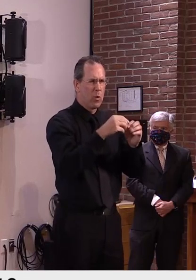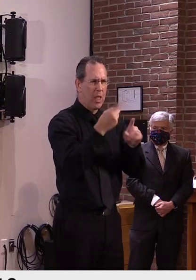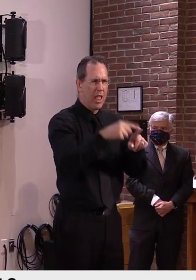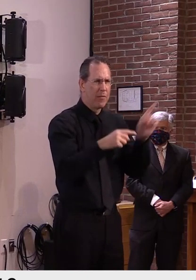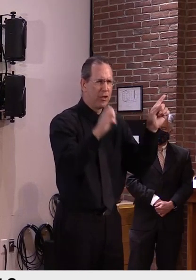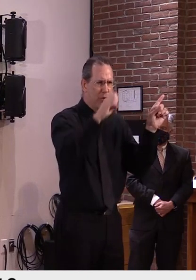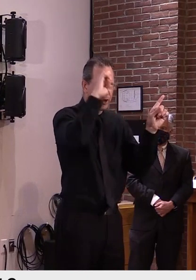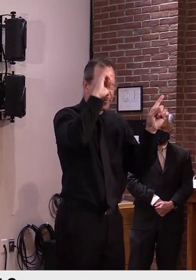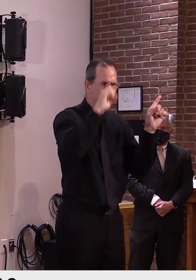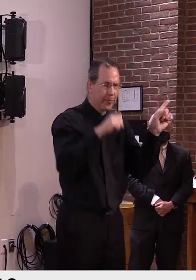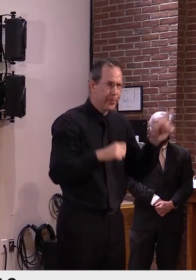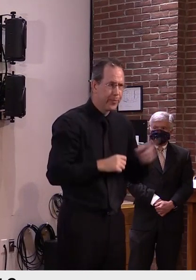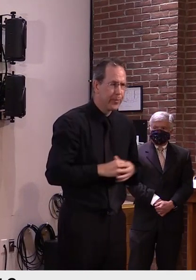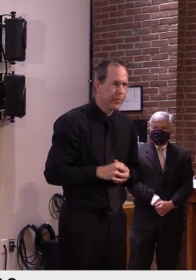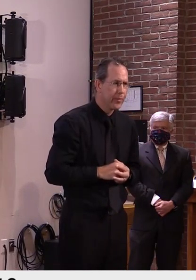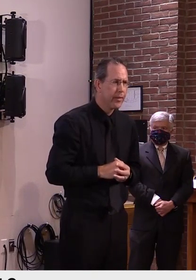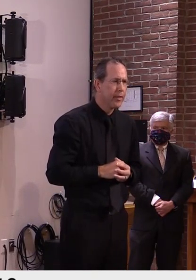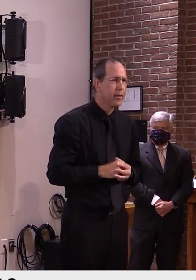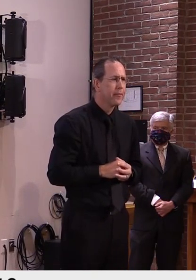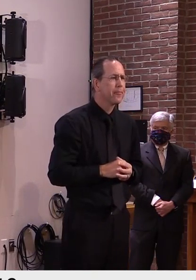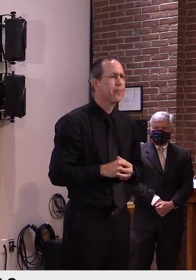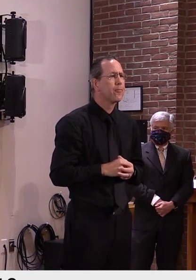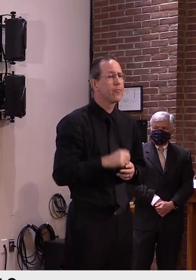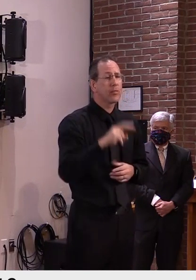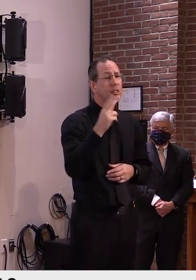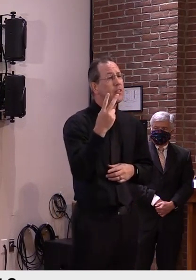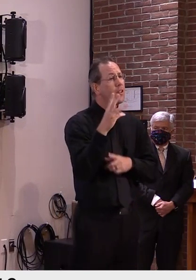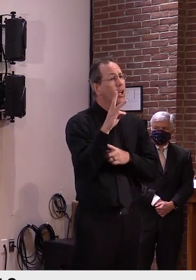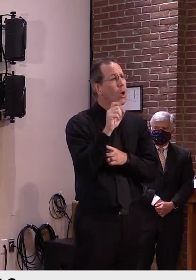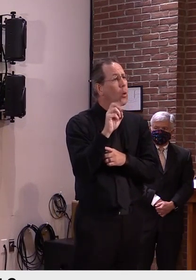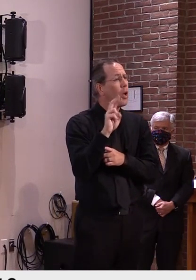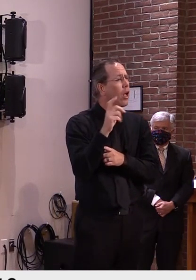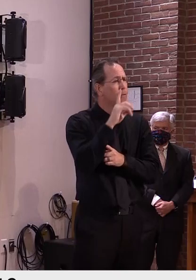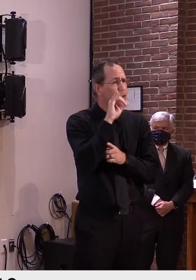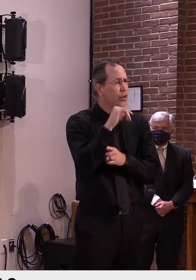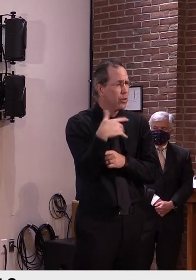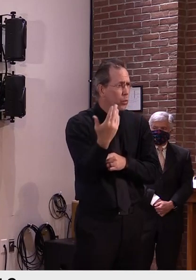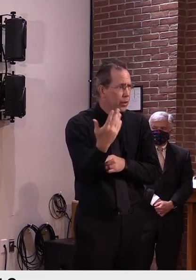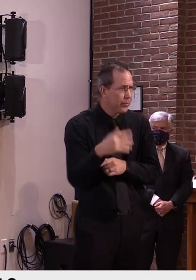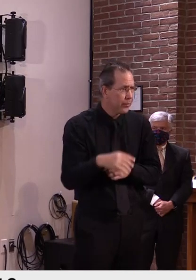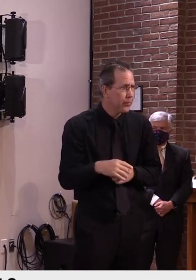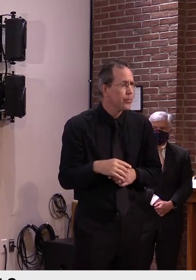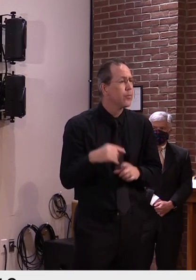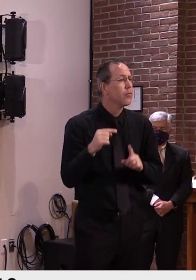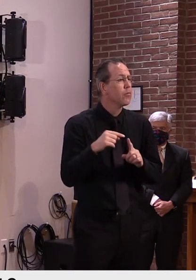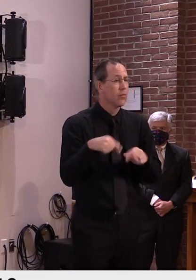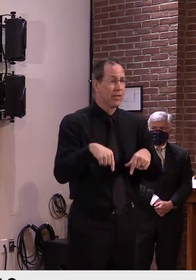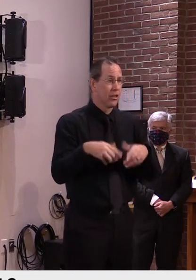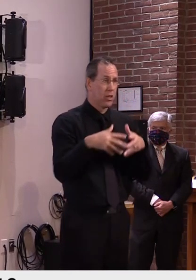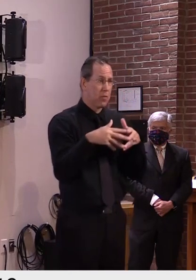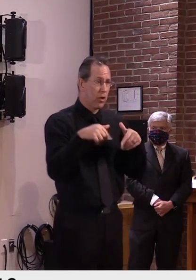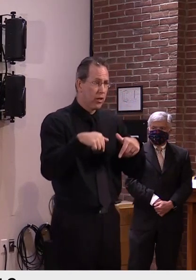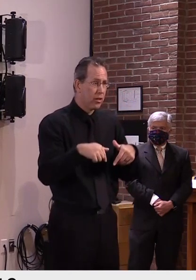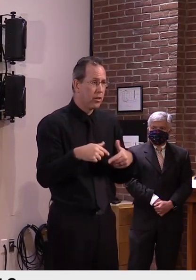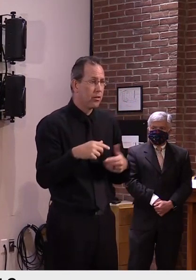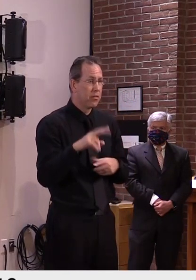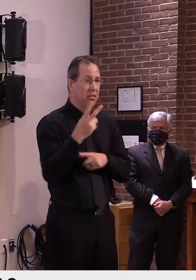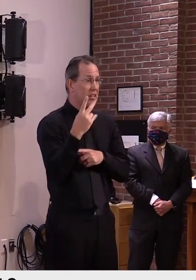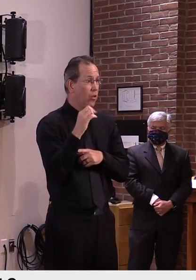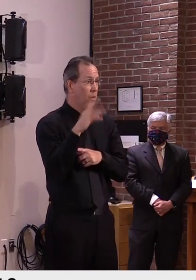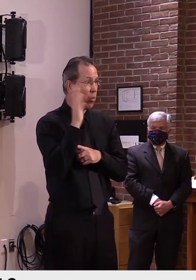Clearly, in the United States, if we have what's called a second wave, it really won't be a second wave. It's really going to be